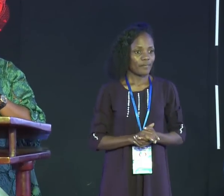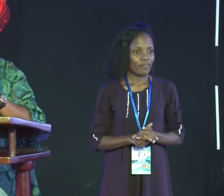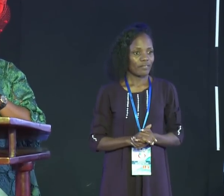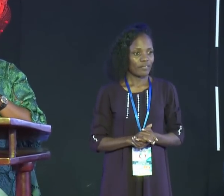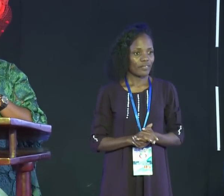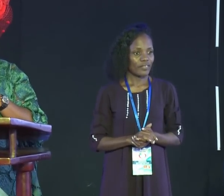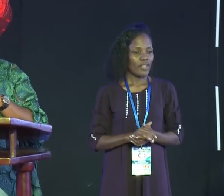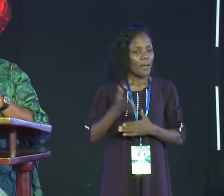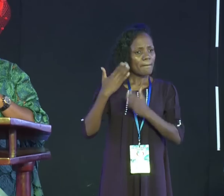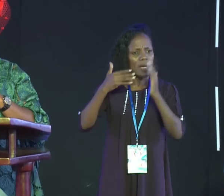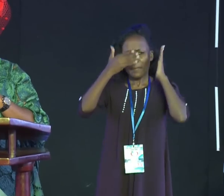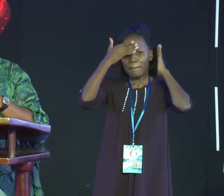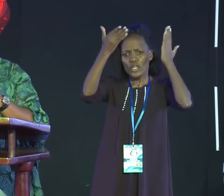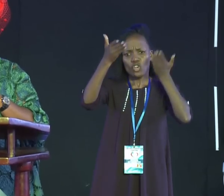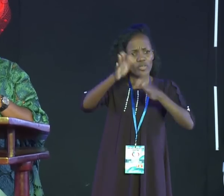number.